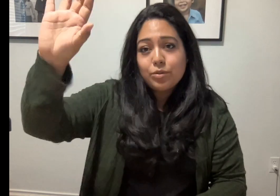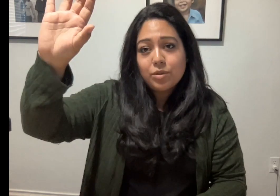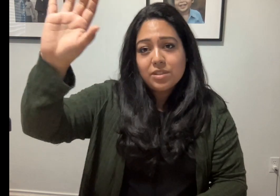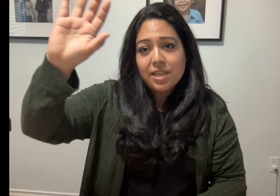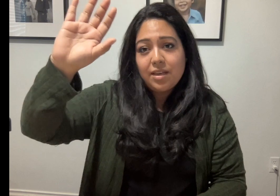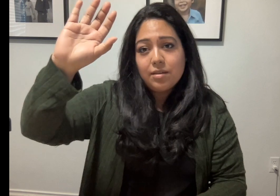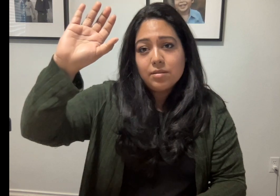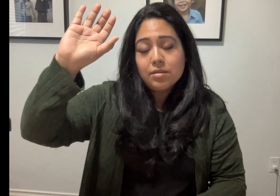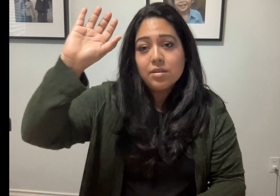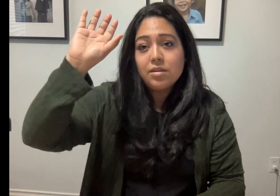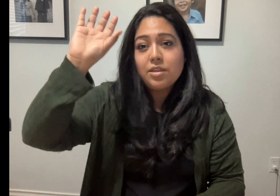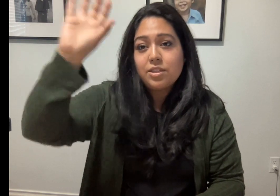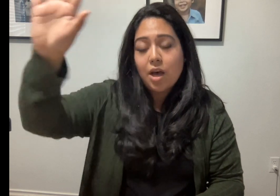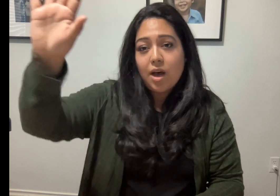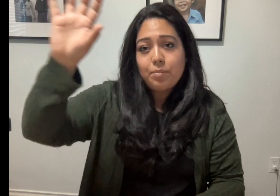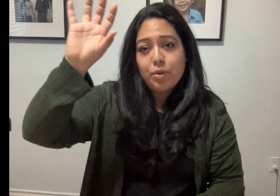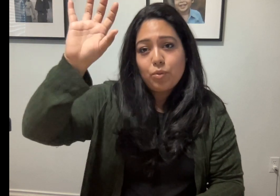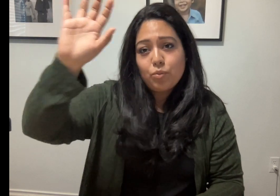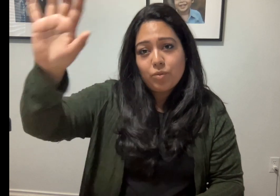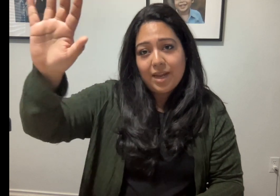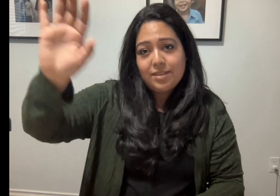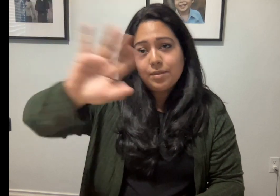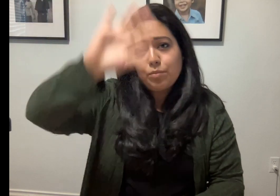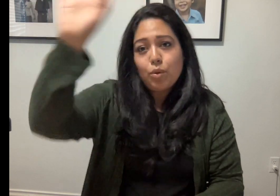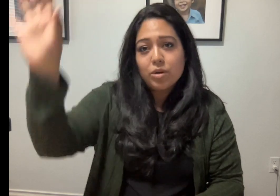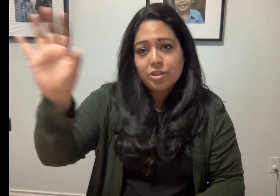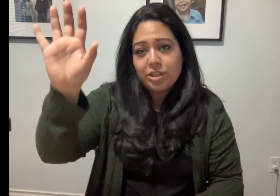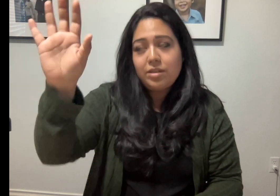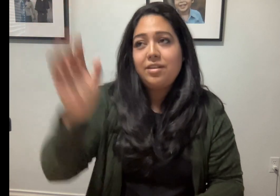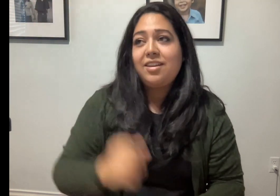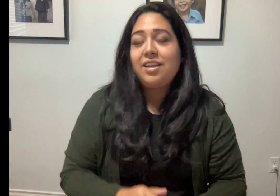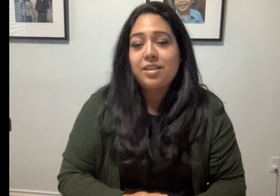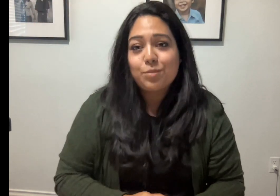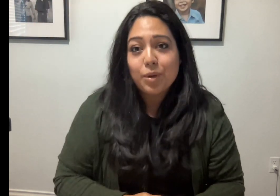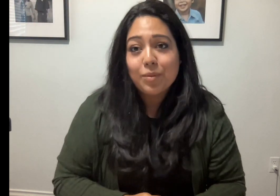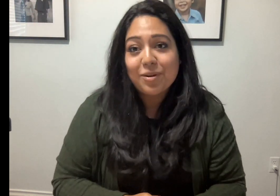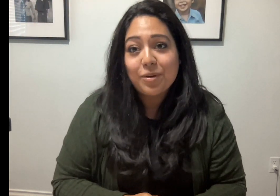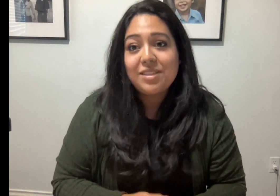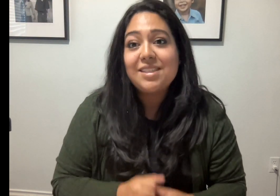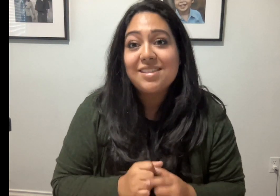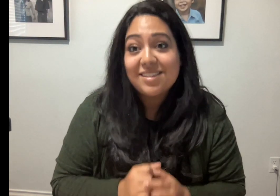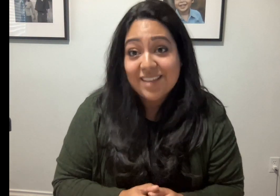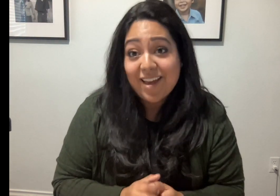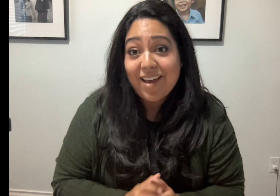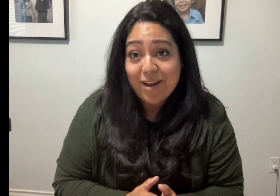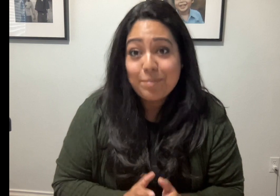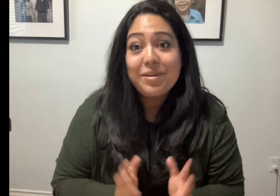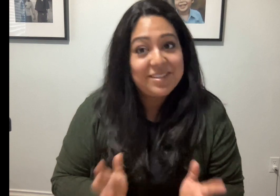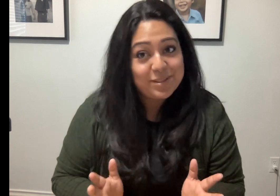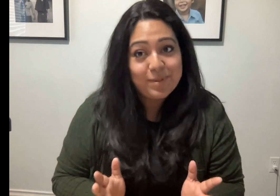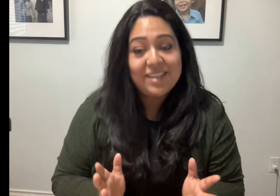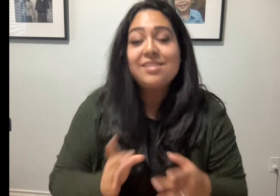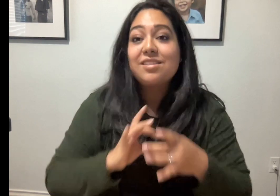towards like a top right portion is where we're going to set up in space